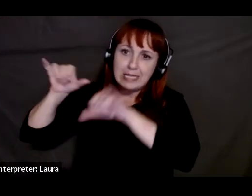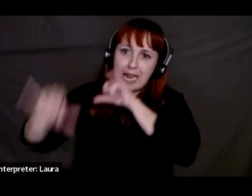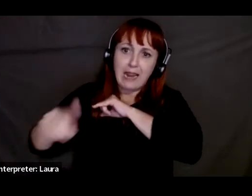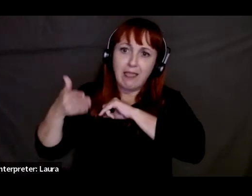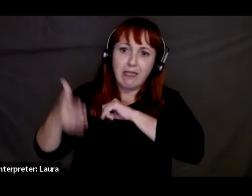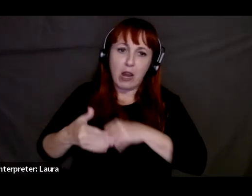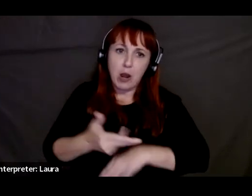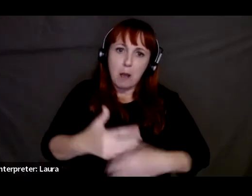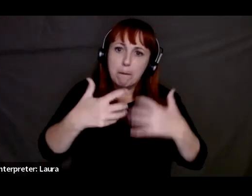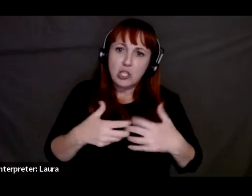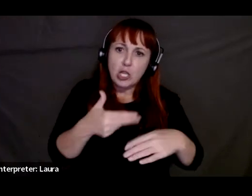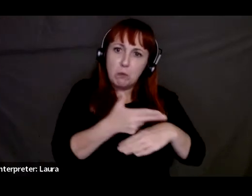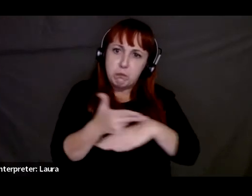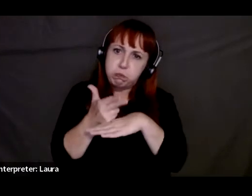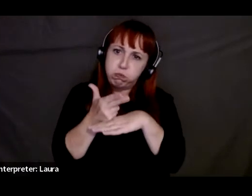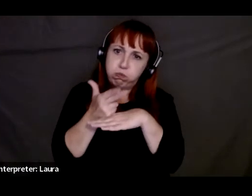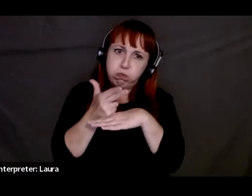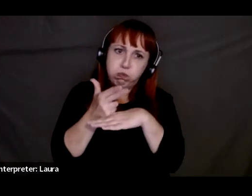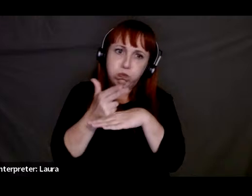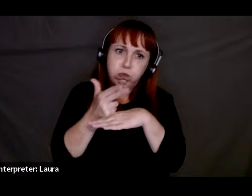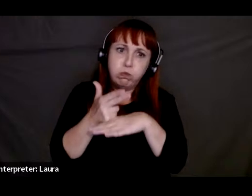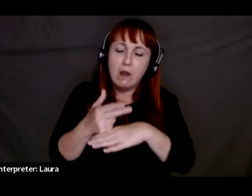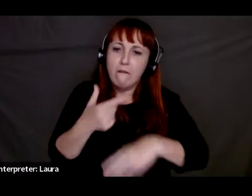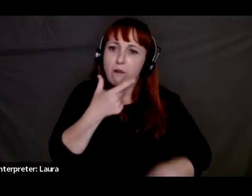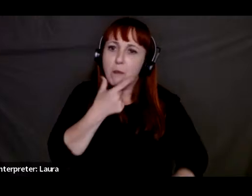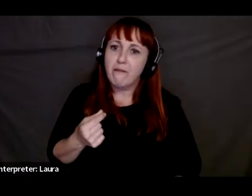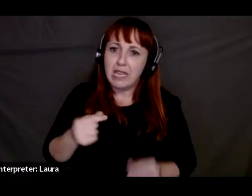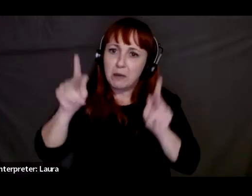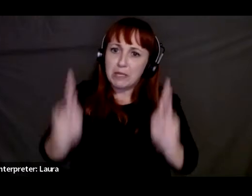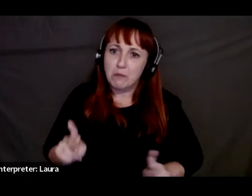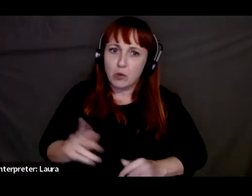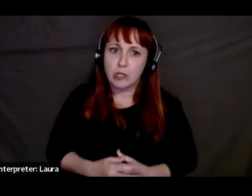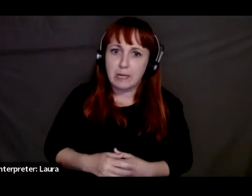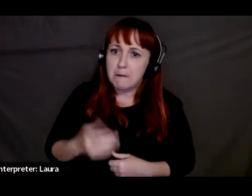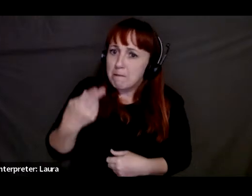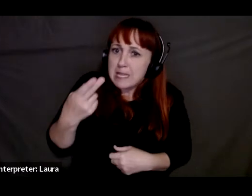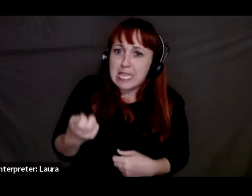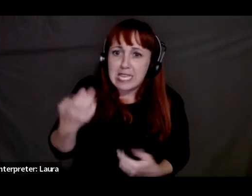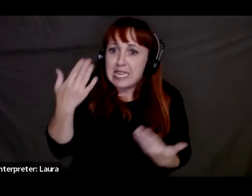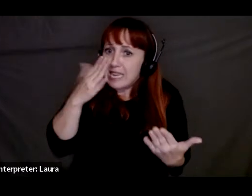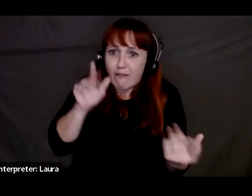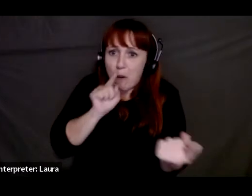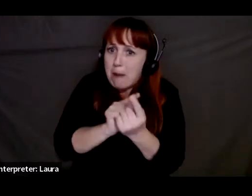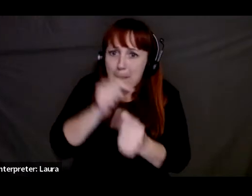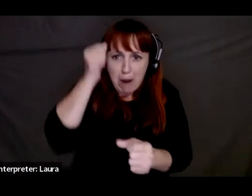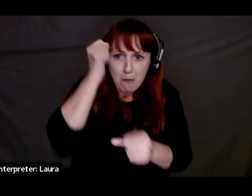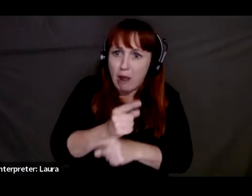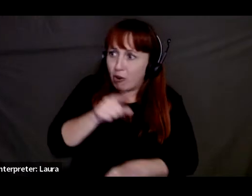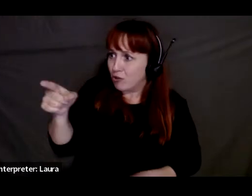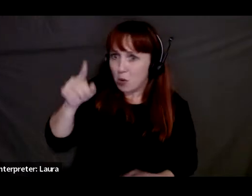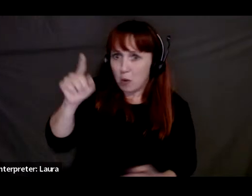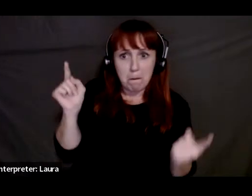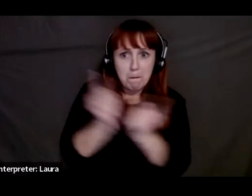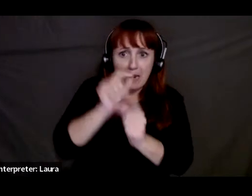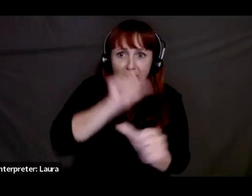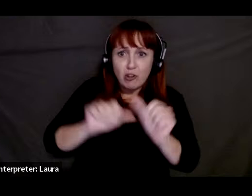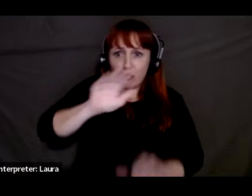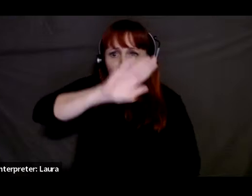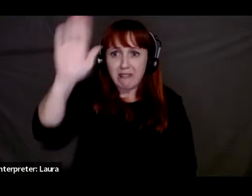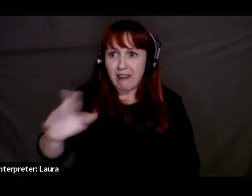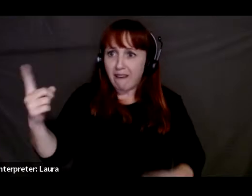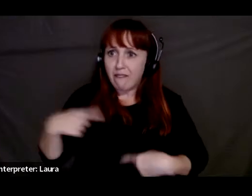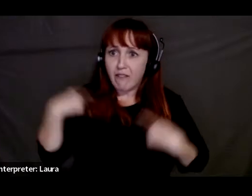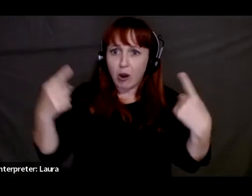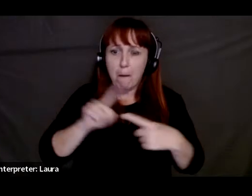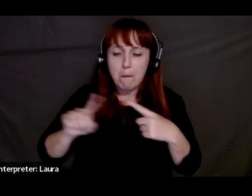machine gunned down by a Vietnamese. He didn't know my brother. My brother didn't know him. But